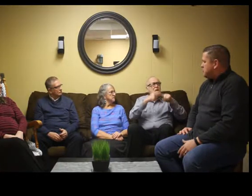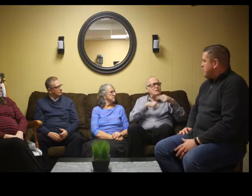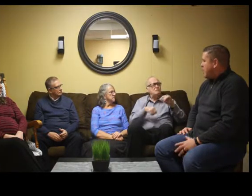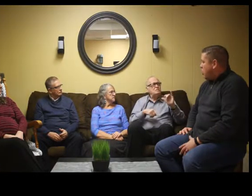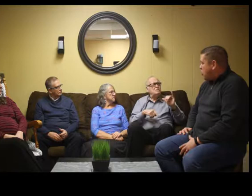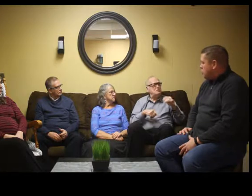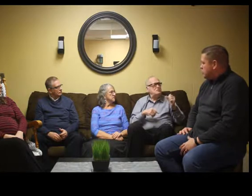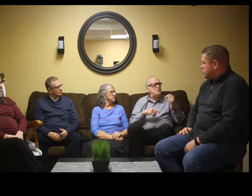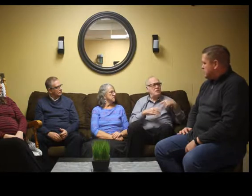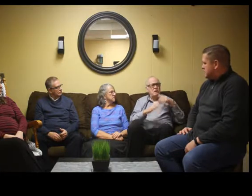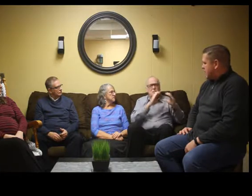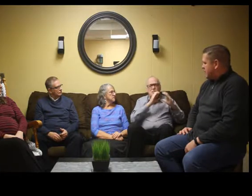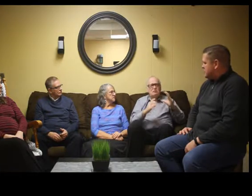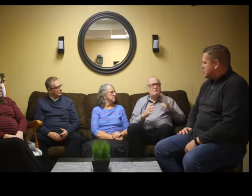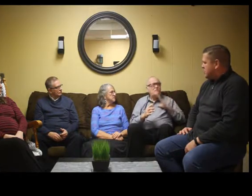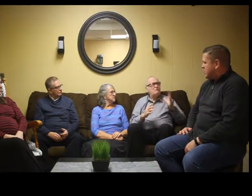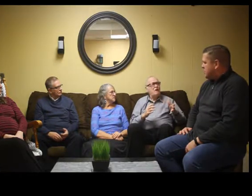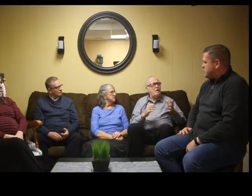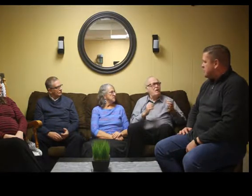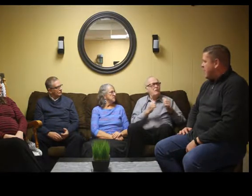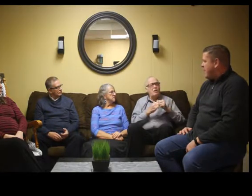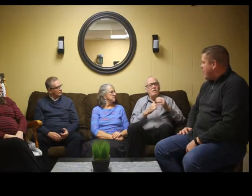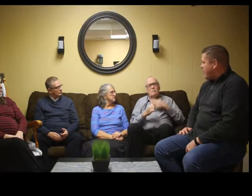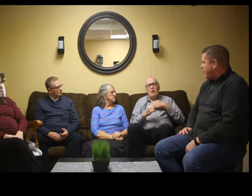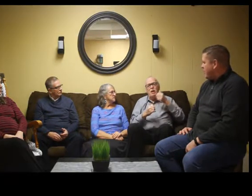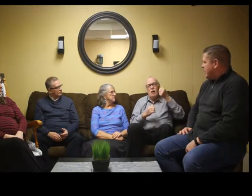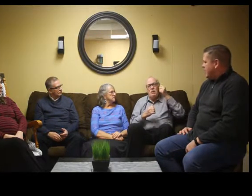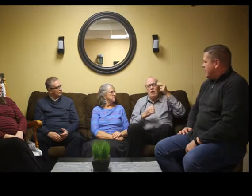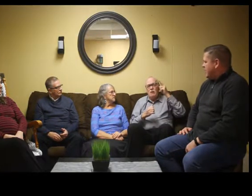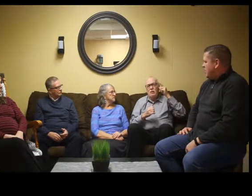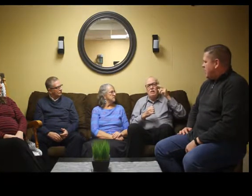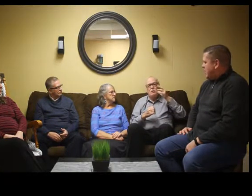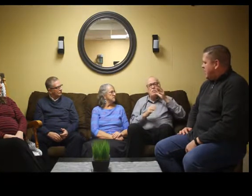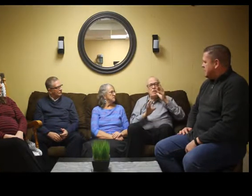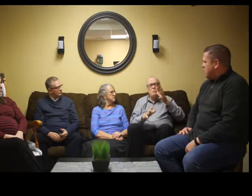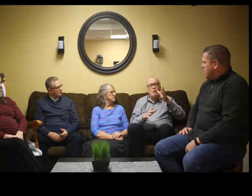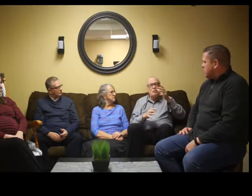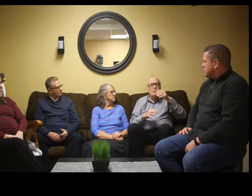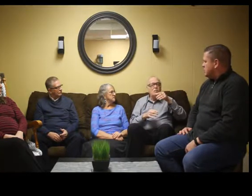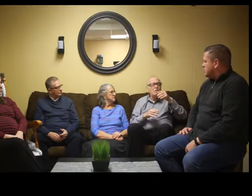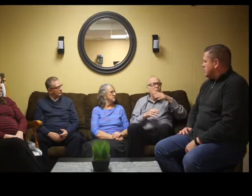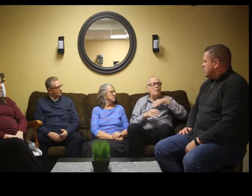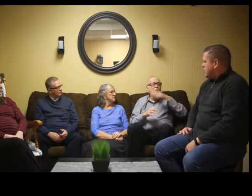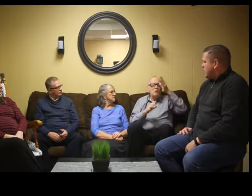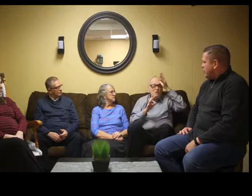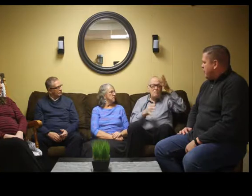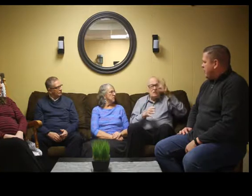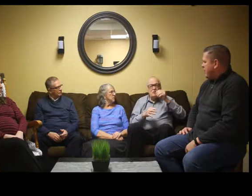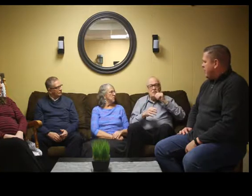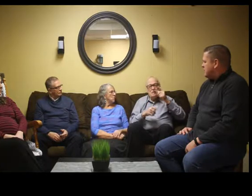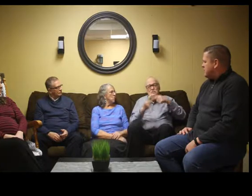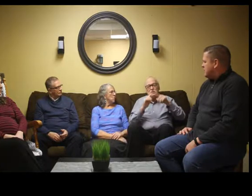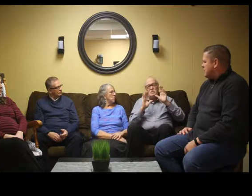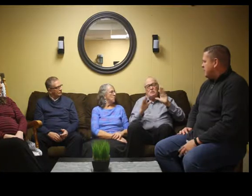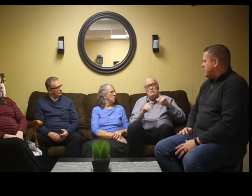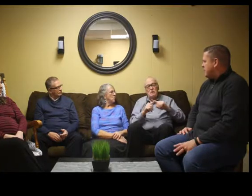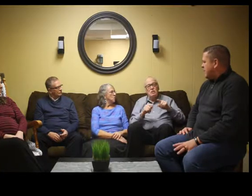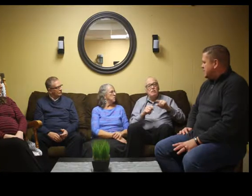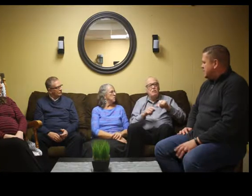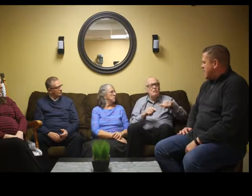back home knew some sign language, so communication was fine there. With my aunts and uncles and my grandparents, they weren't the best signers,